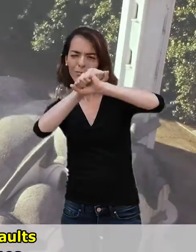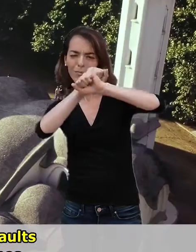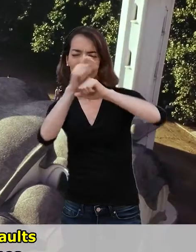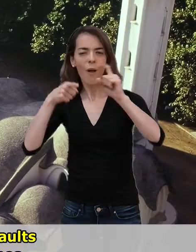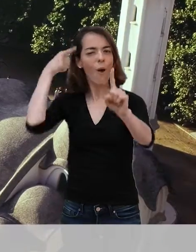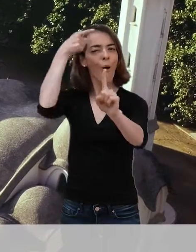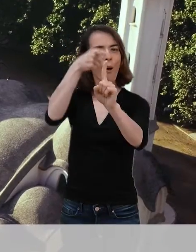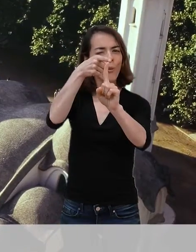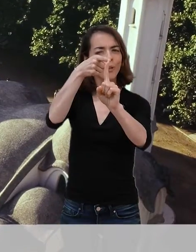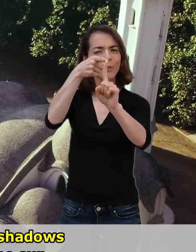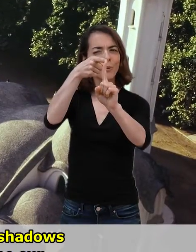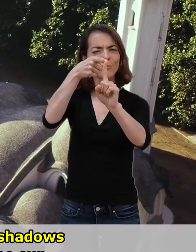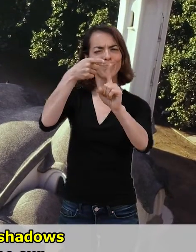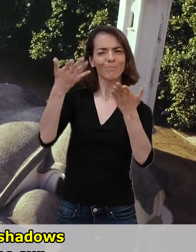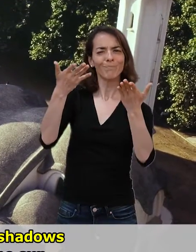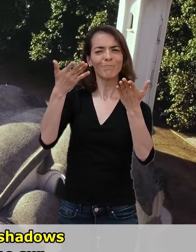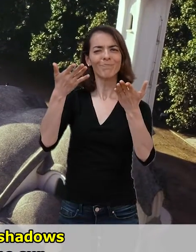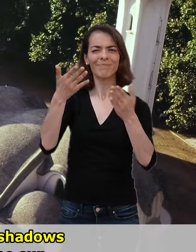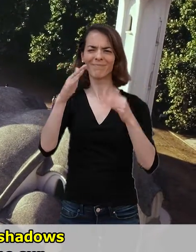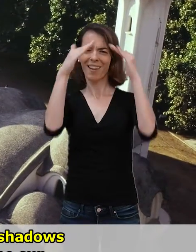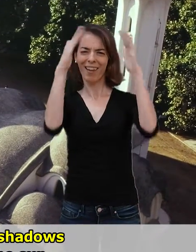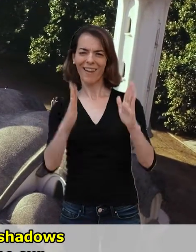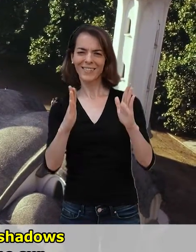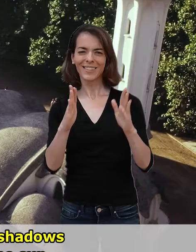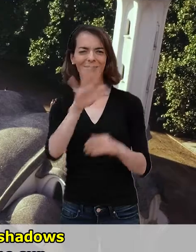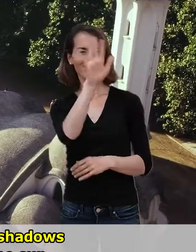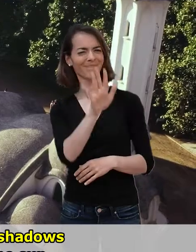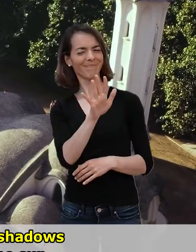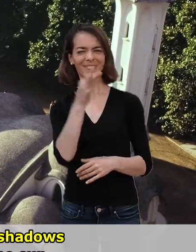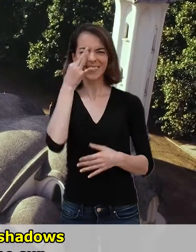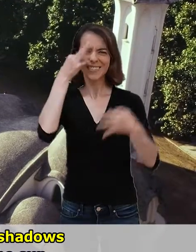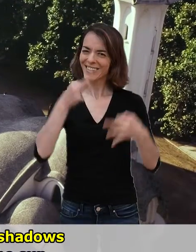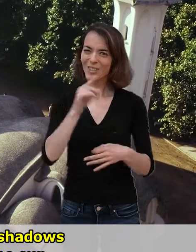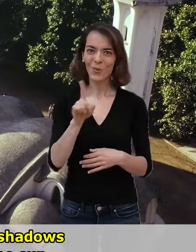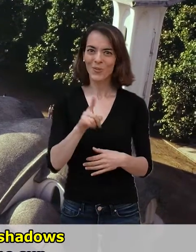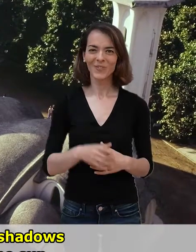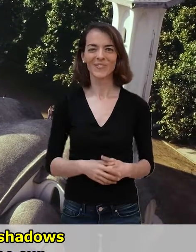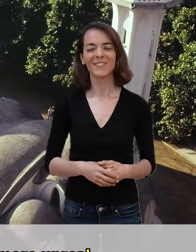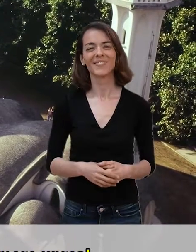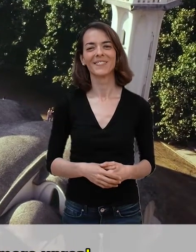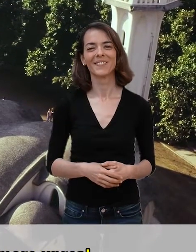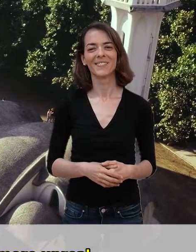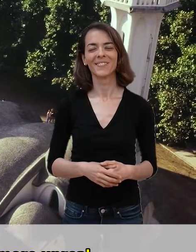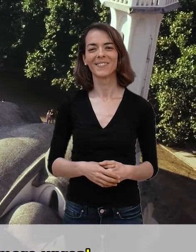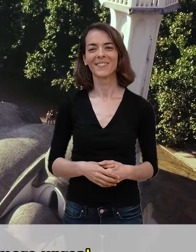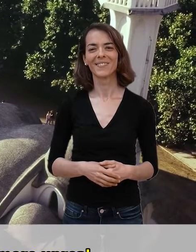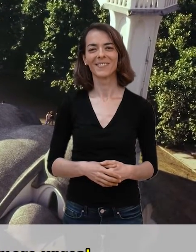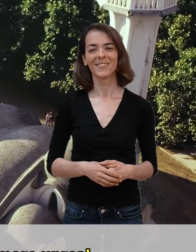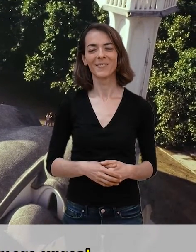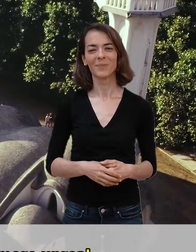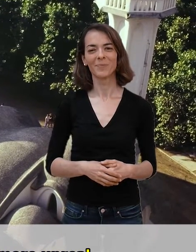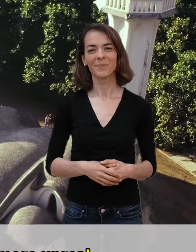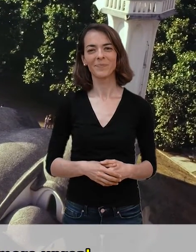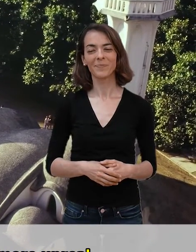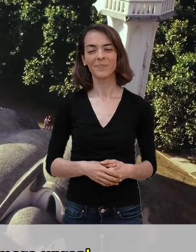small domes. The interplay of light and shadows created by the rays of the sun makes the building look